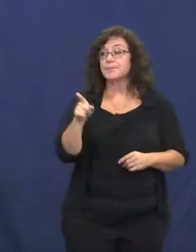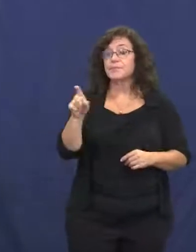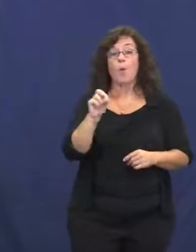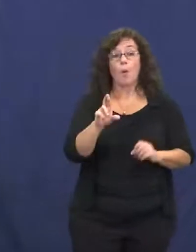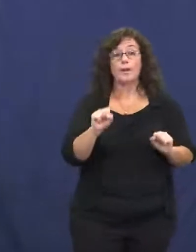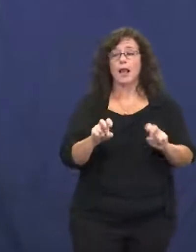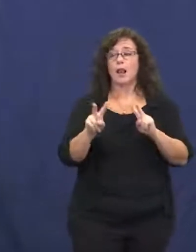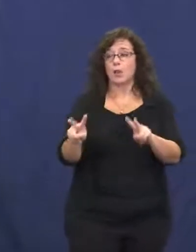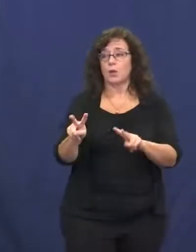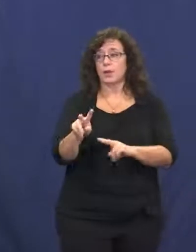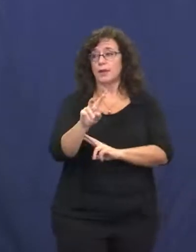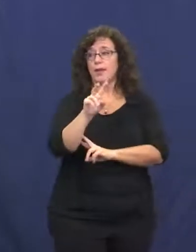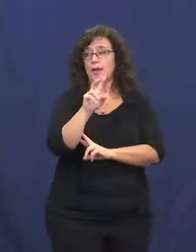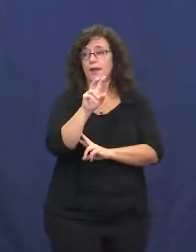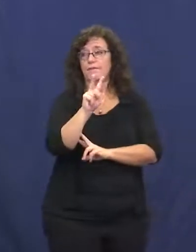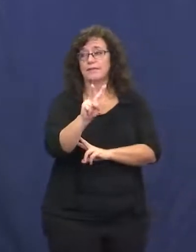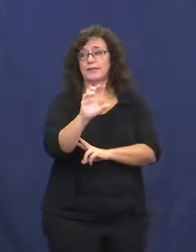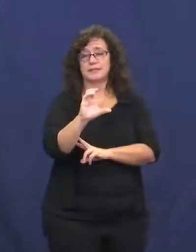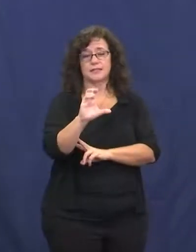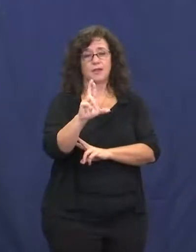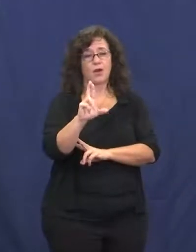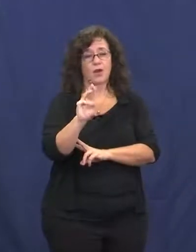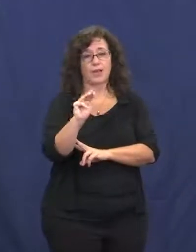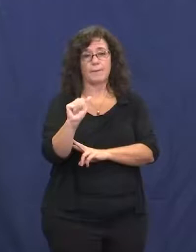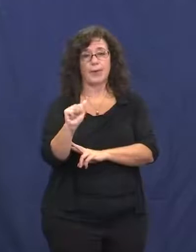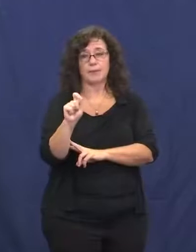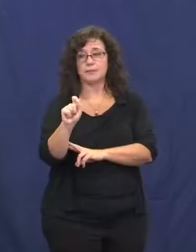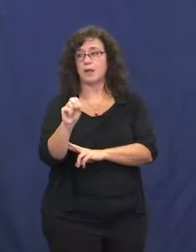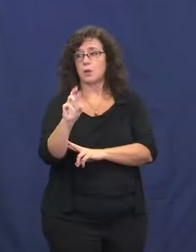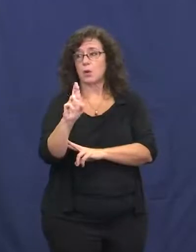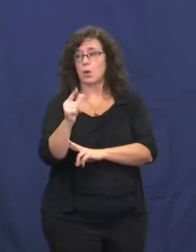information on our website, which is